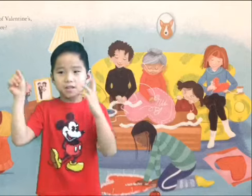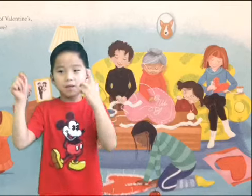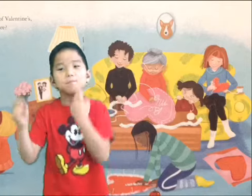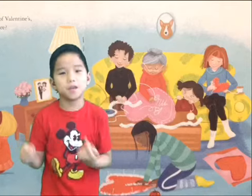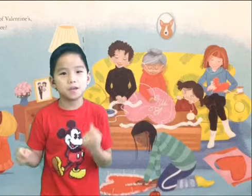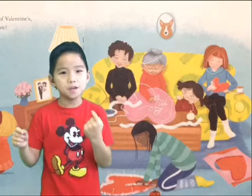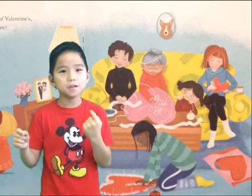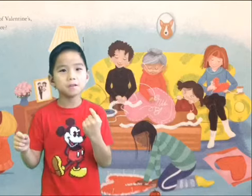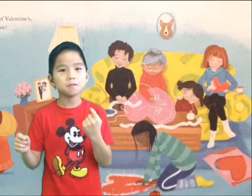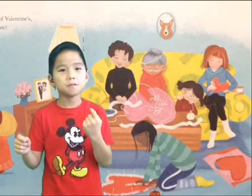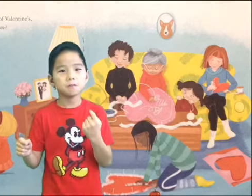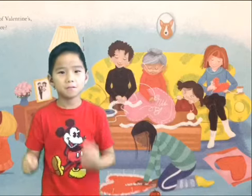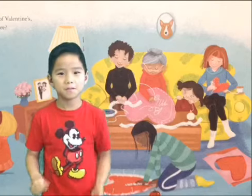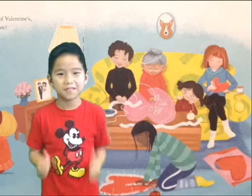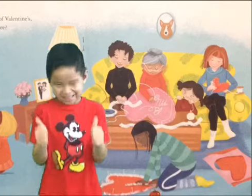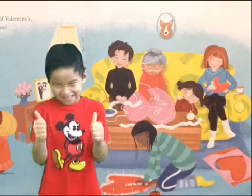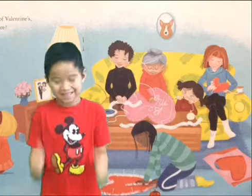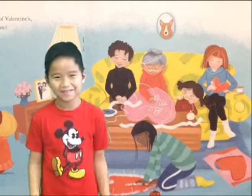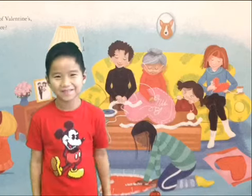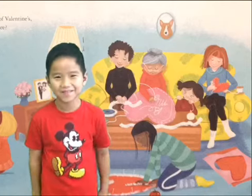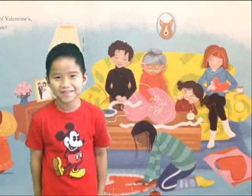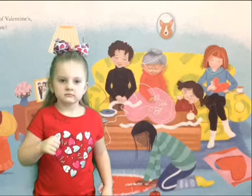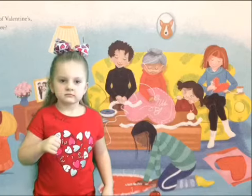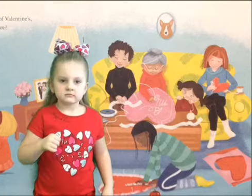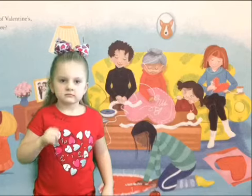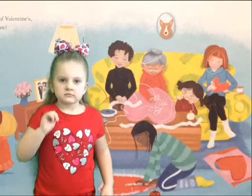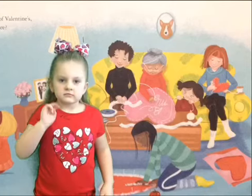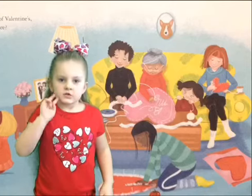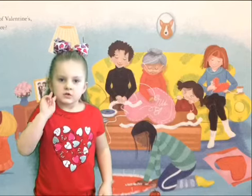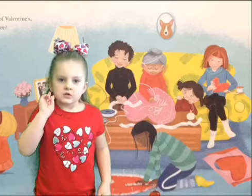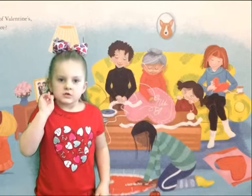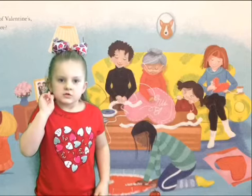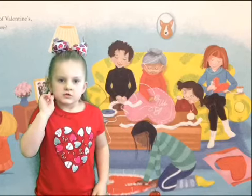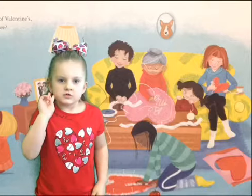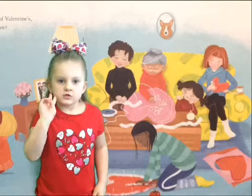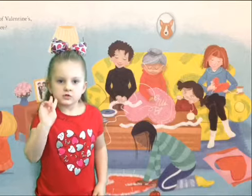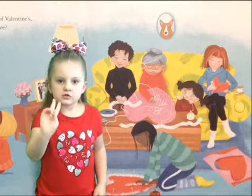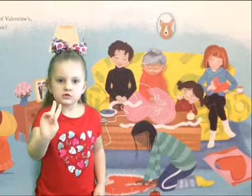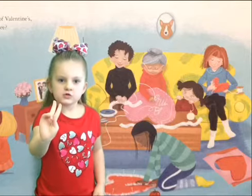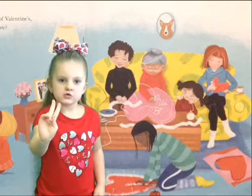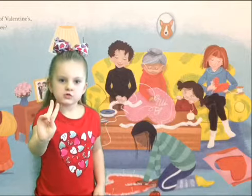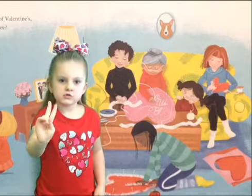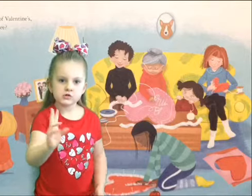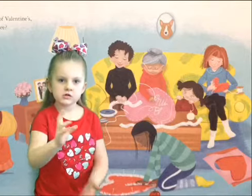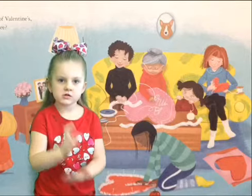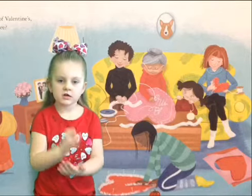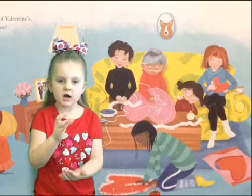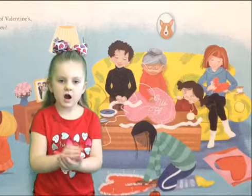two cups of buckle,